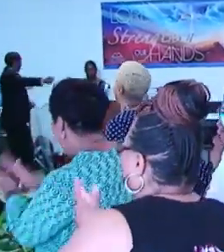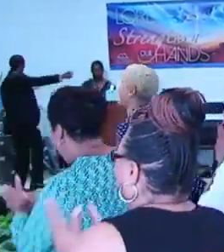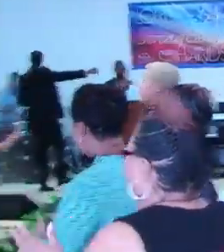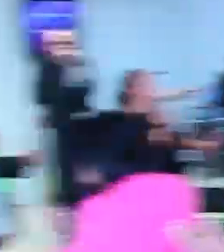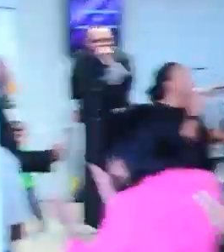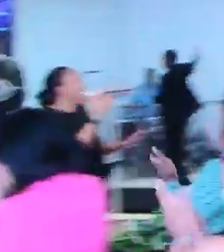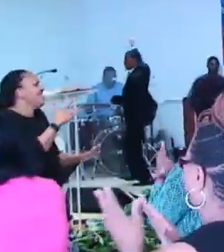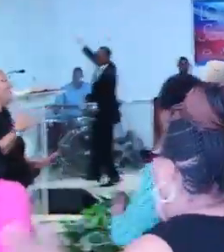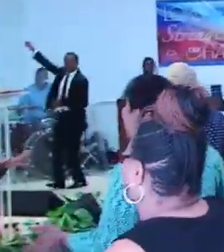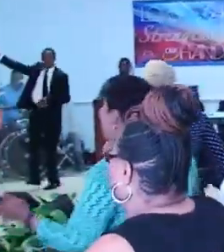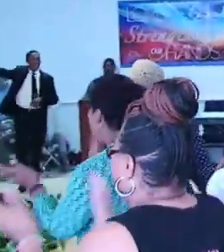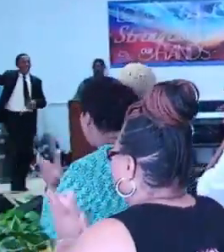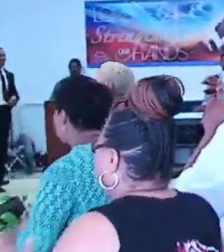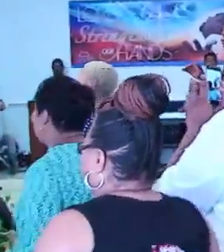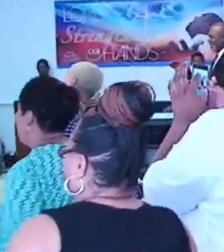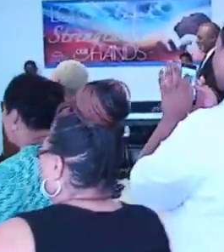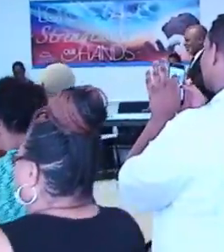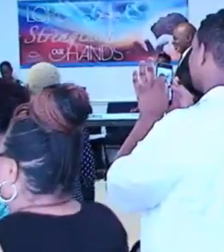shake up your dance right now.